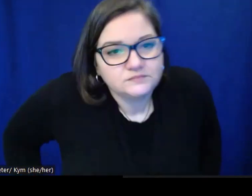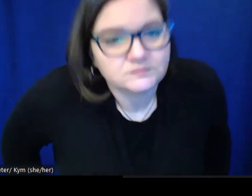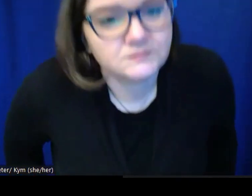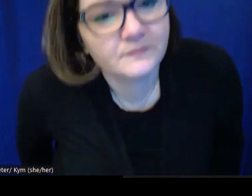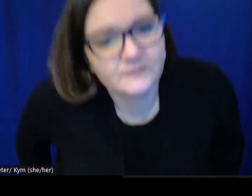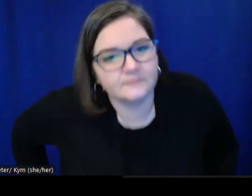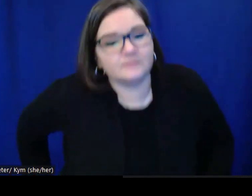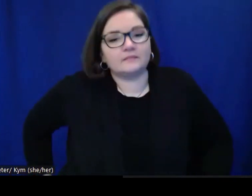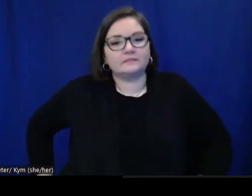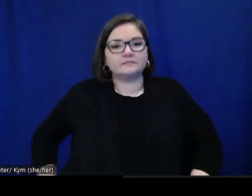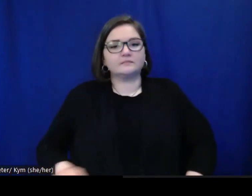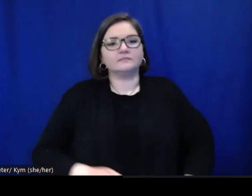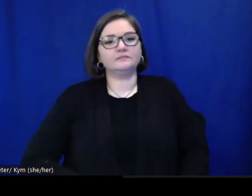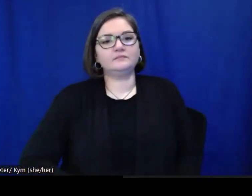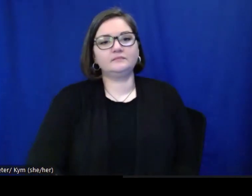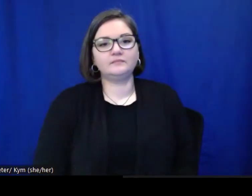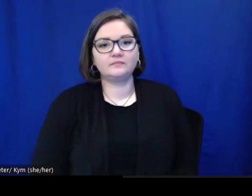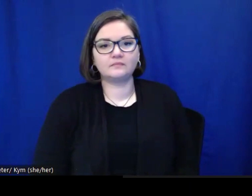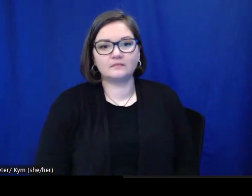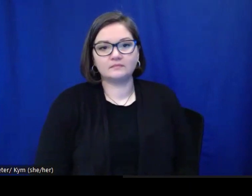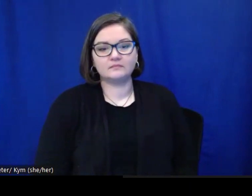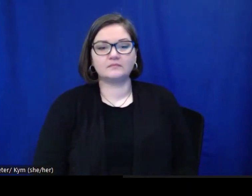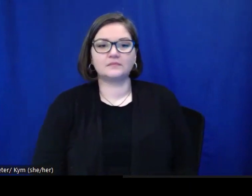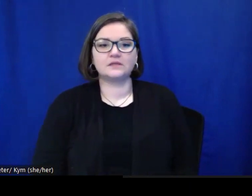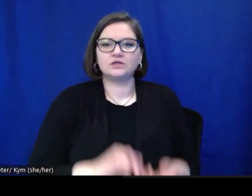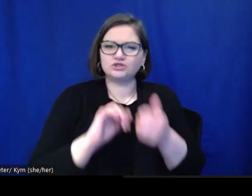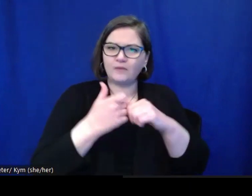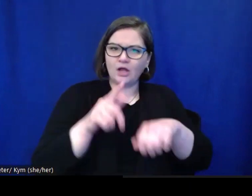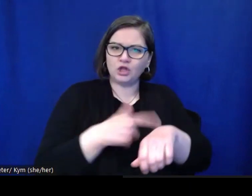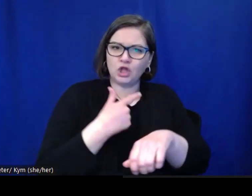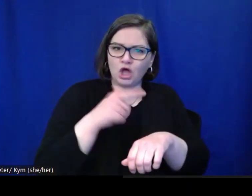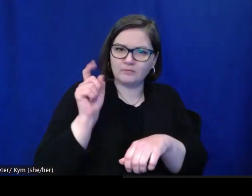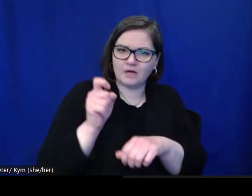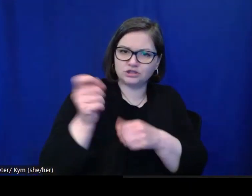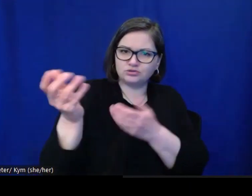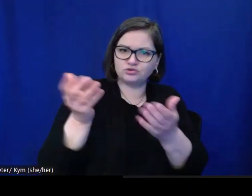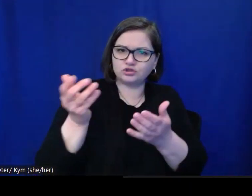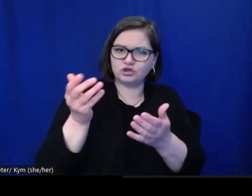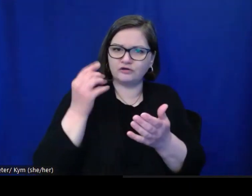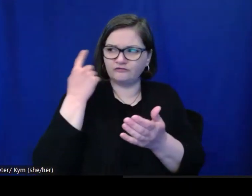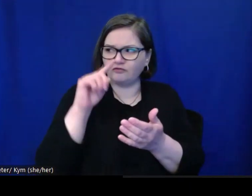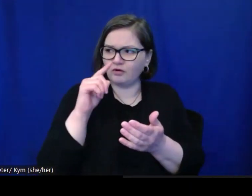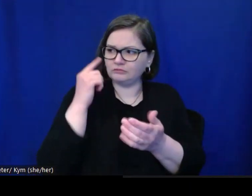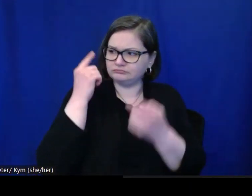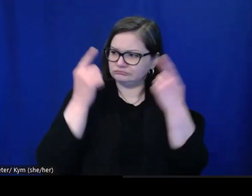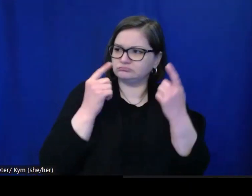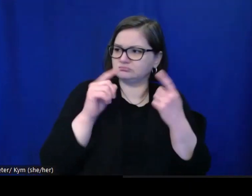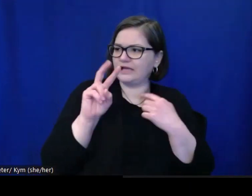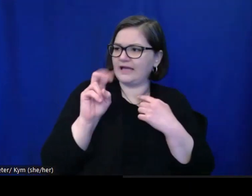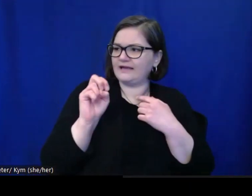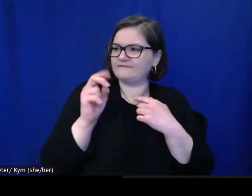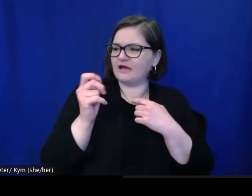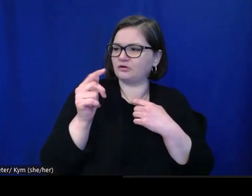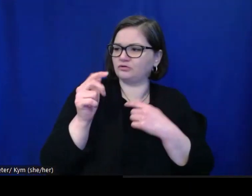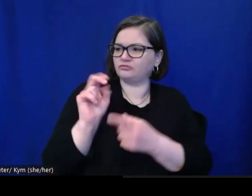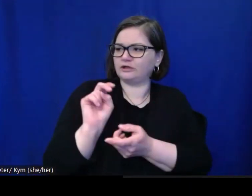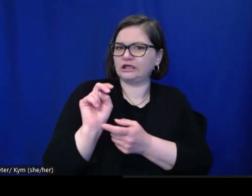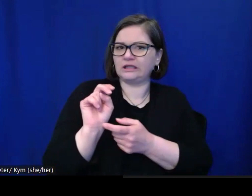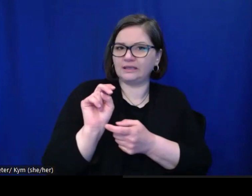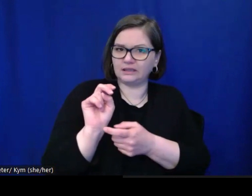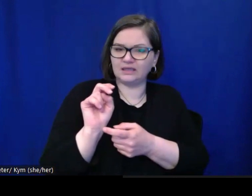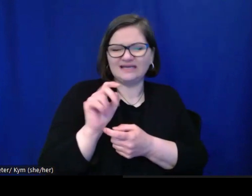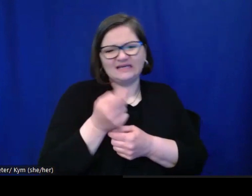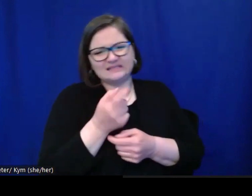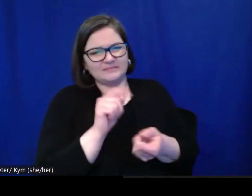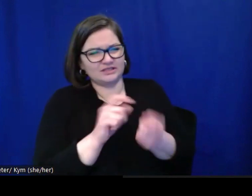So how long does someone have to serve to be considered a veteran? So this is where it changes a little bit. If someone